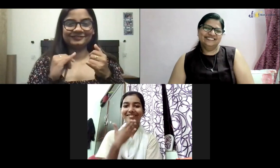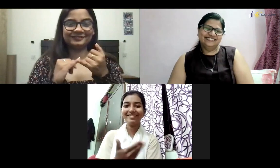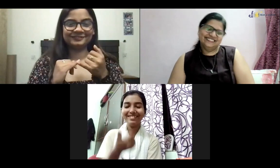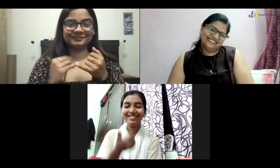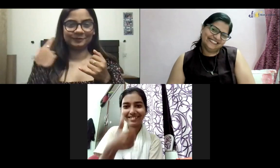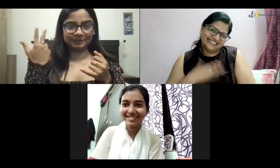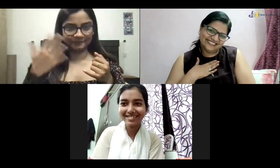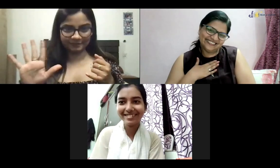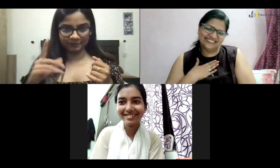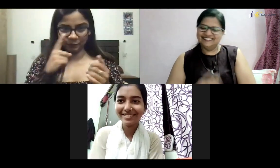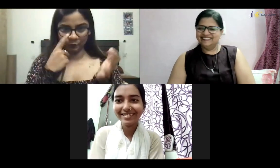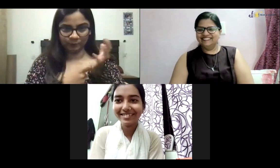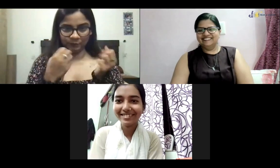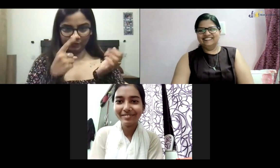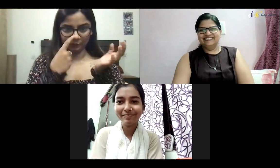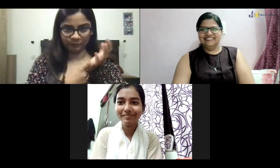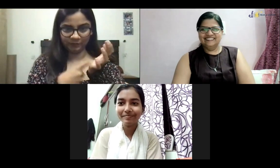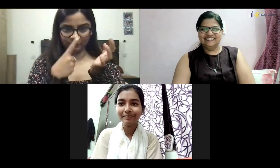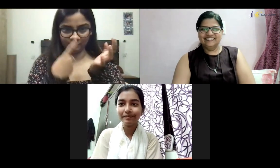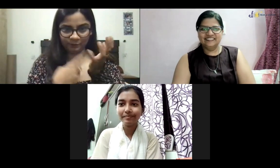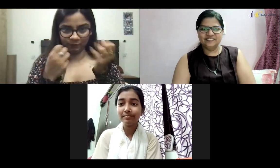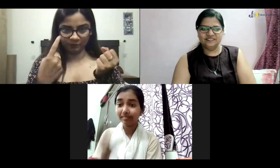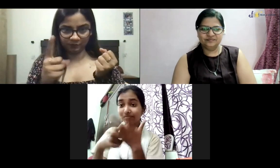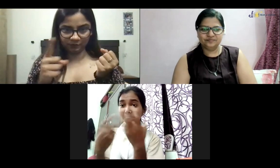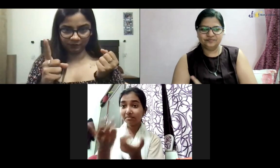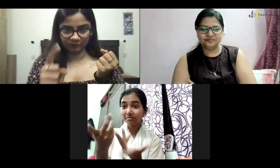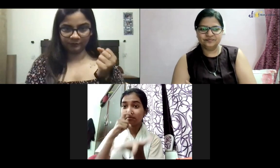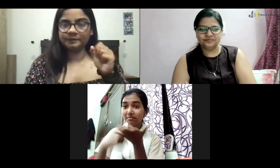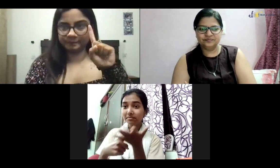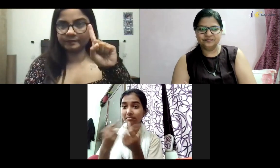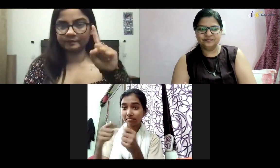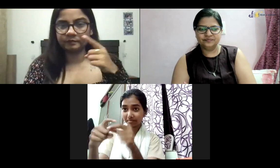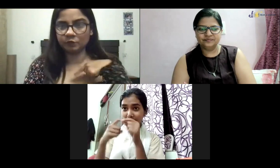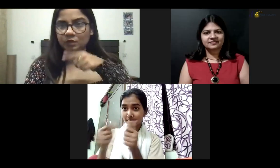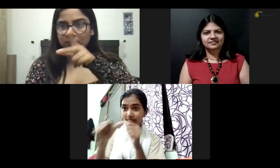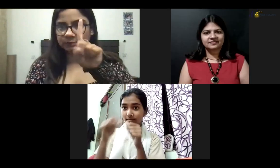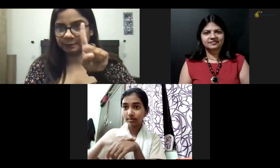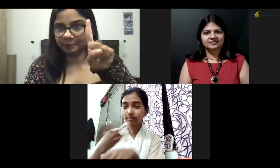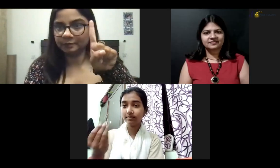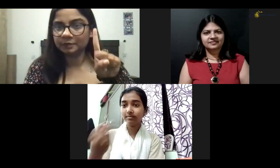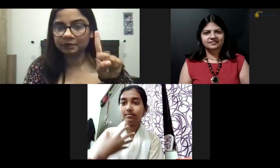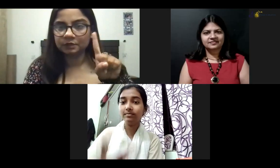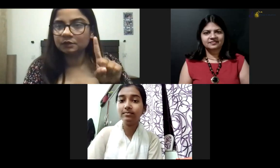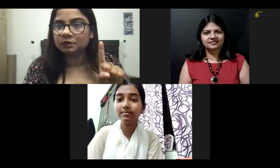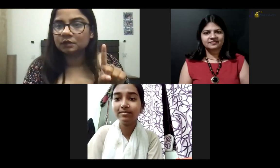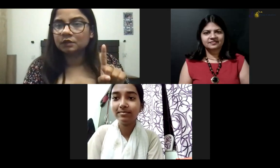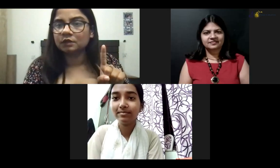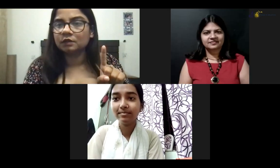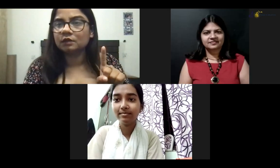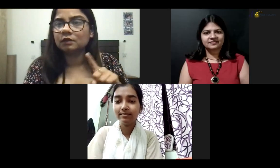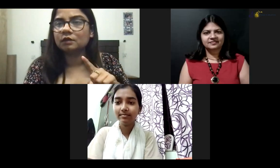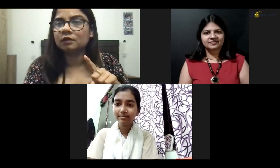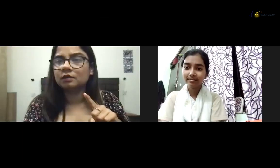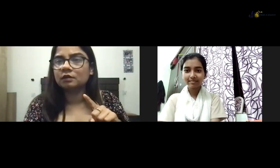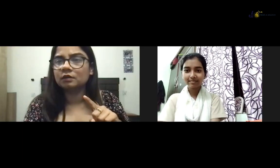That's good. Thank you. Thank you for answering. So, do you want to Surbi? You have any questions? Yeah, I want